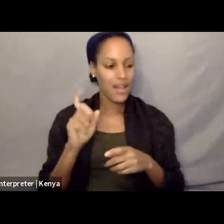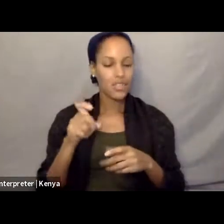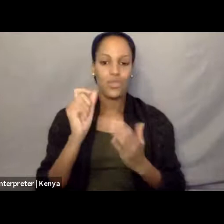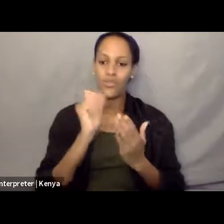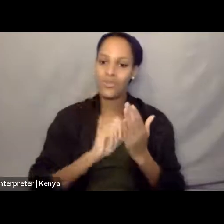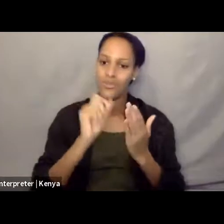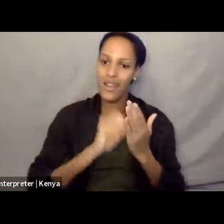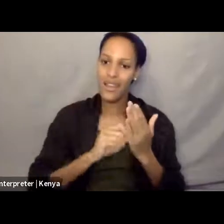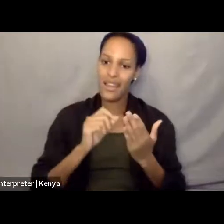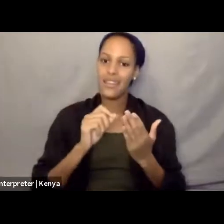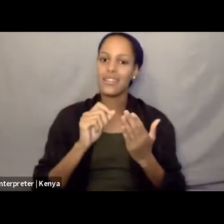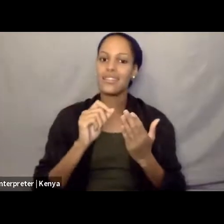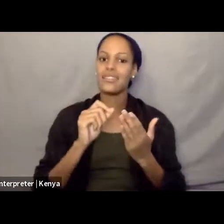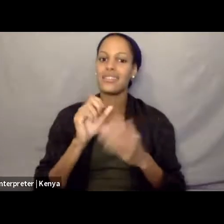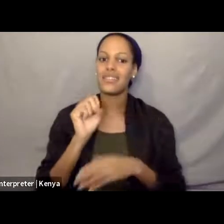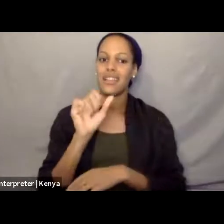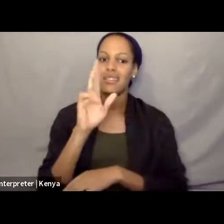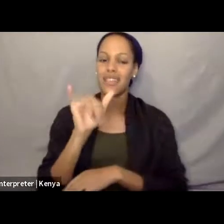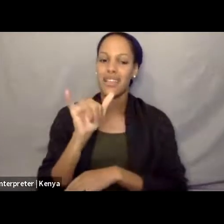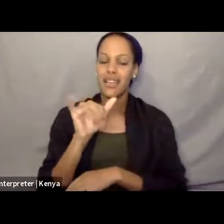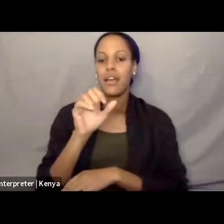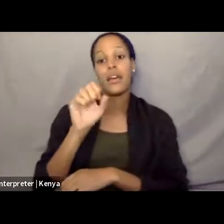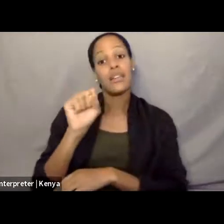I didn't think it was thought for me. This feels very important.